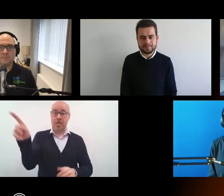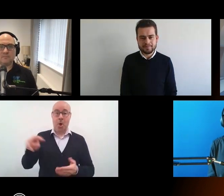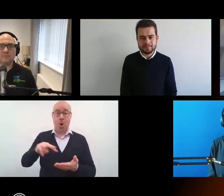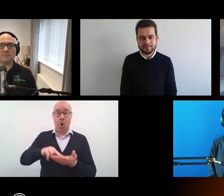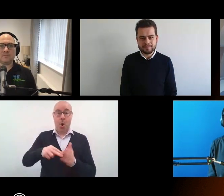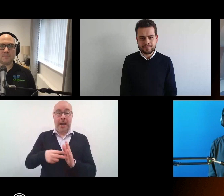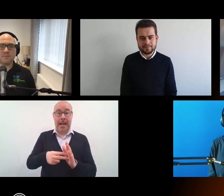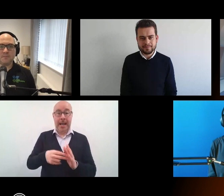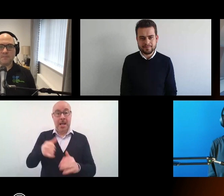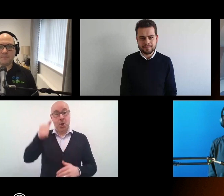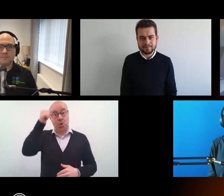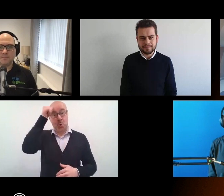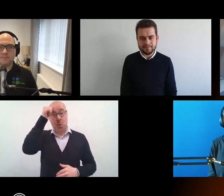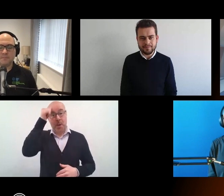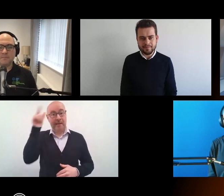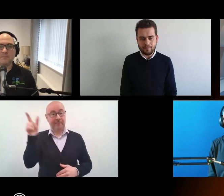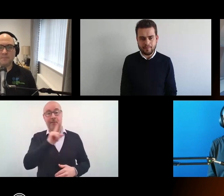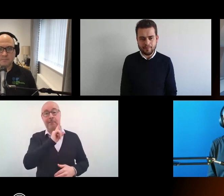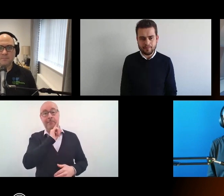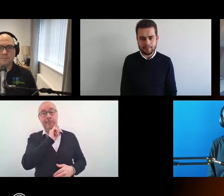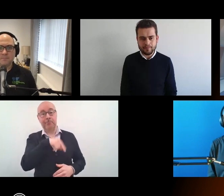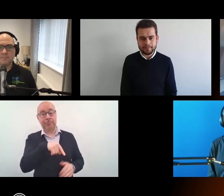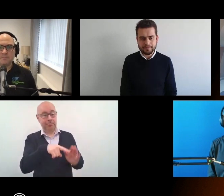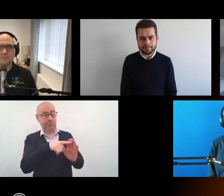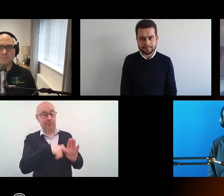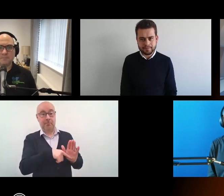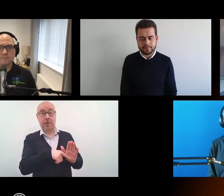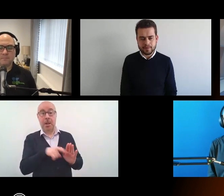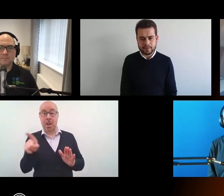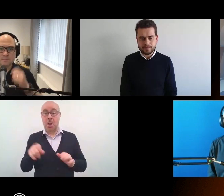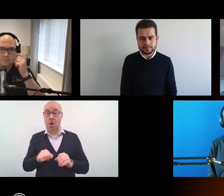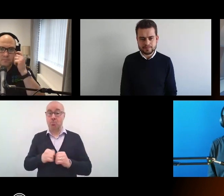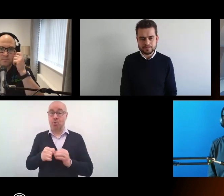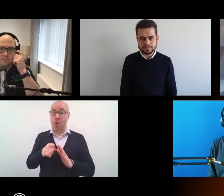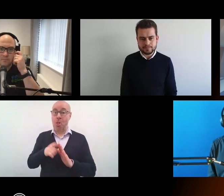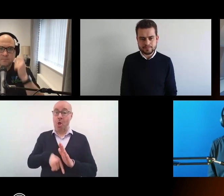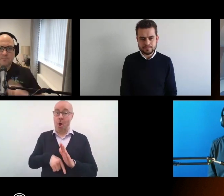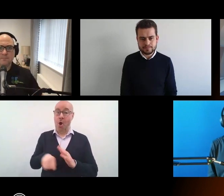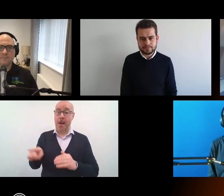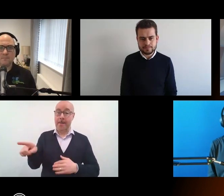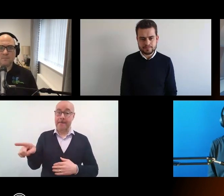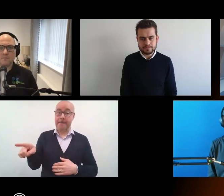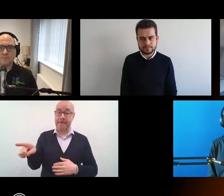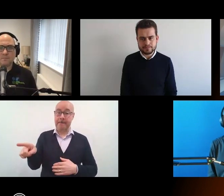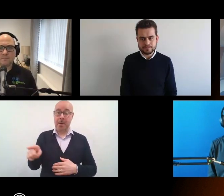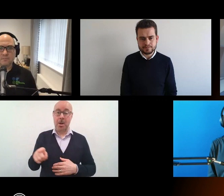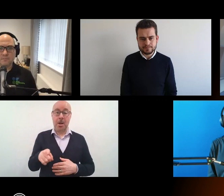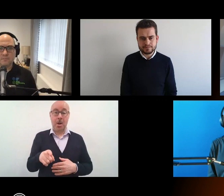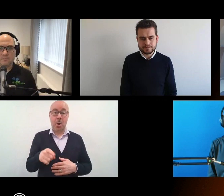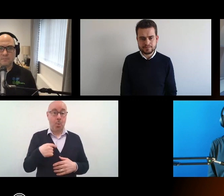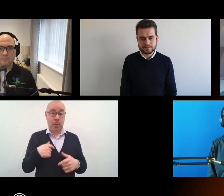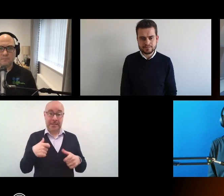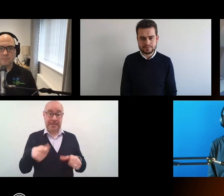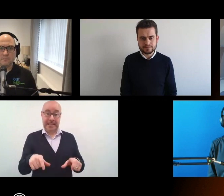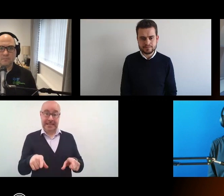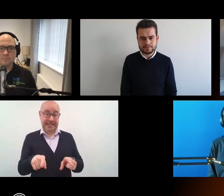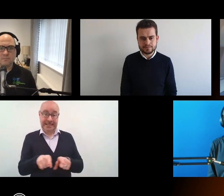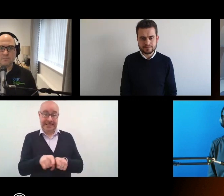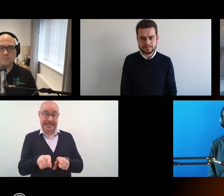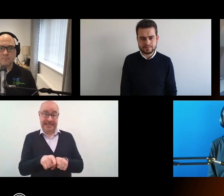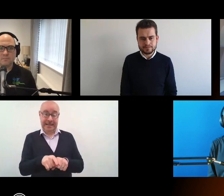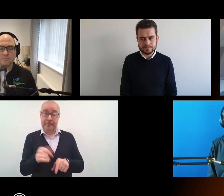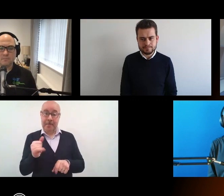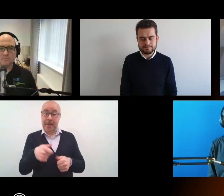of the law if they didn't make this available. We're still in the position, and maybe Ashley can talk a little bit more about